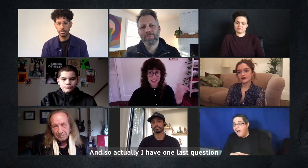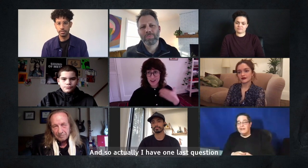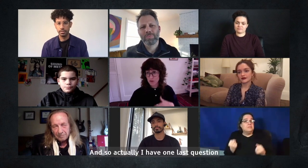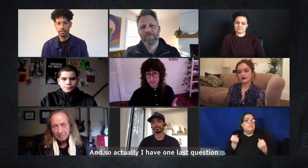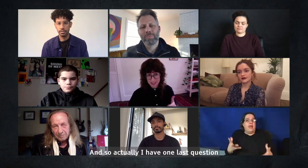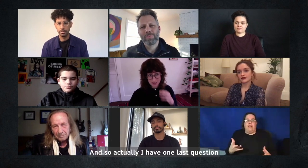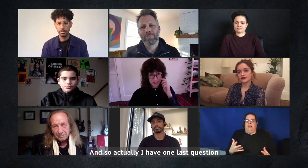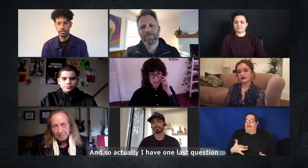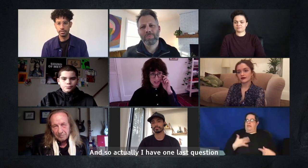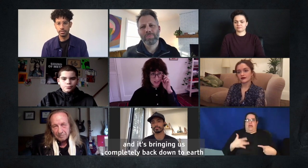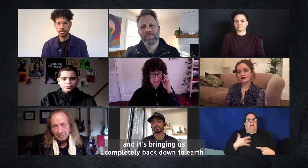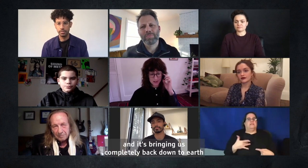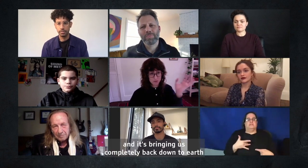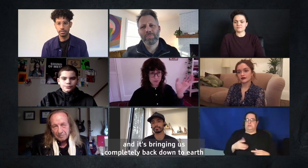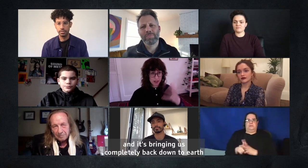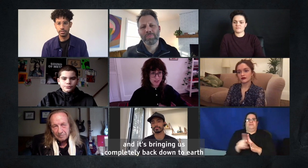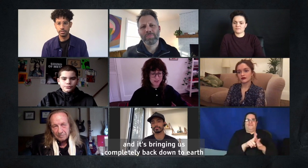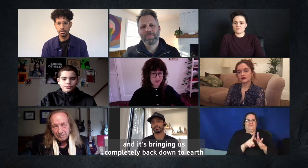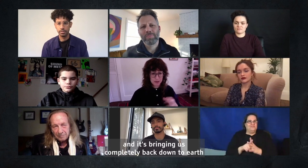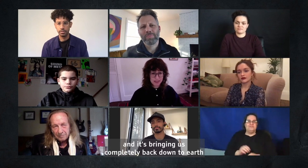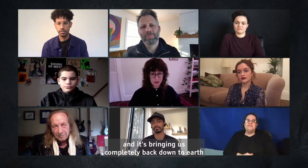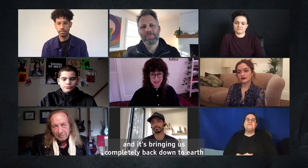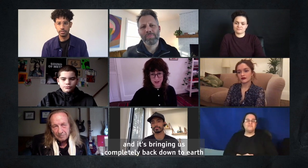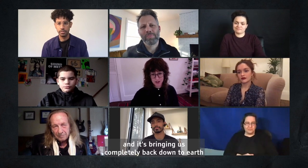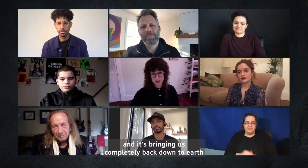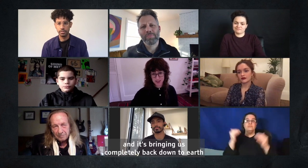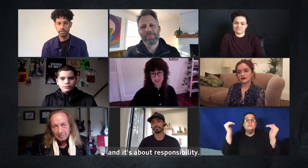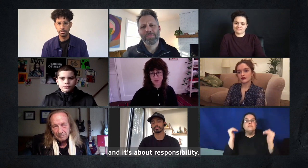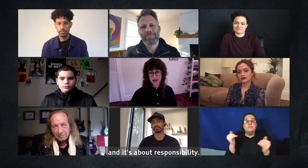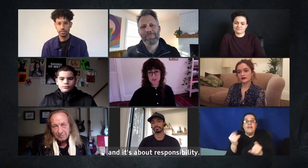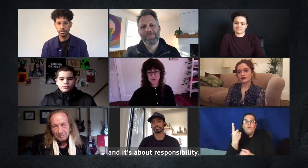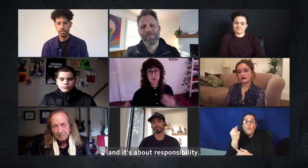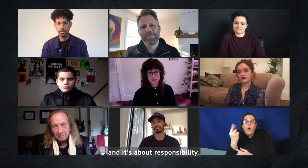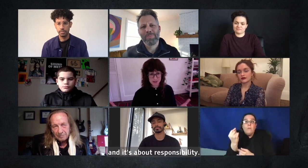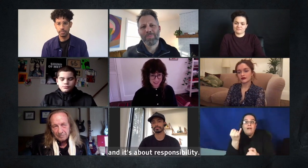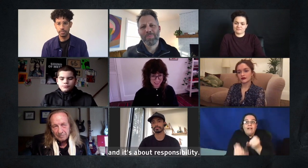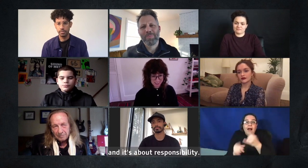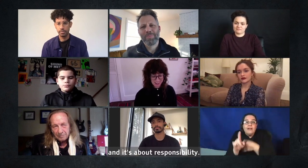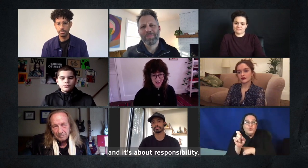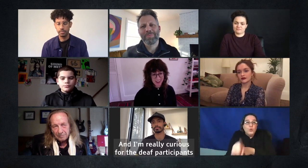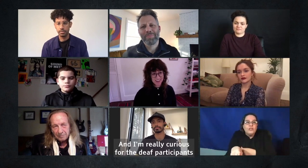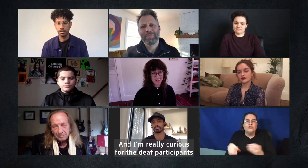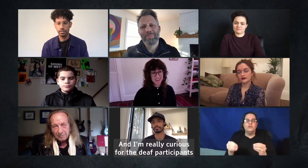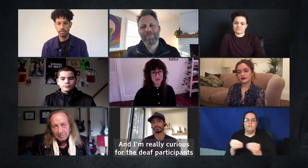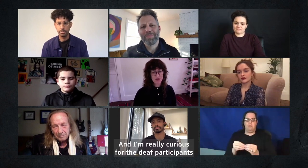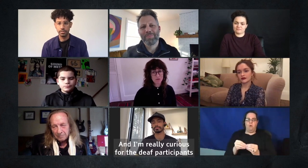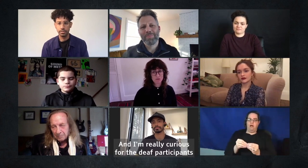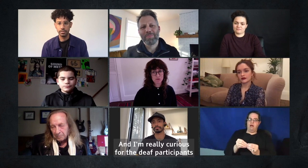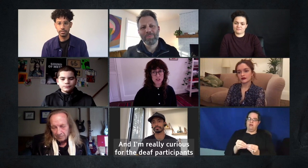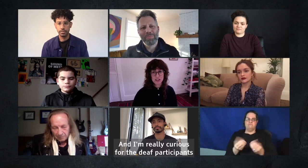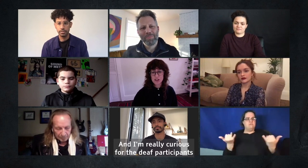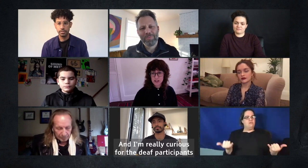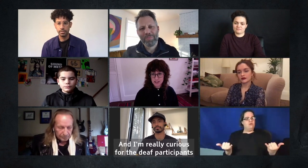actually I have one last question, and it's, I'll bring us completely back down to earth, and it's about responsibility. And